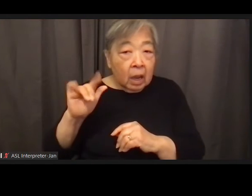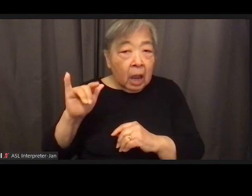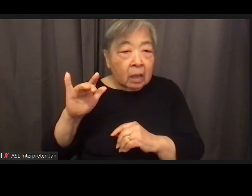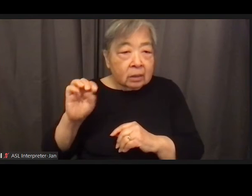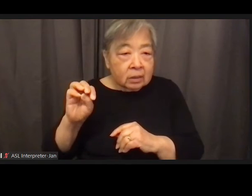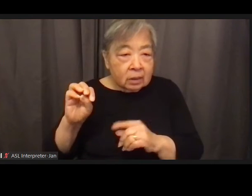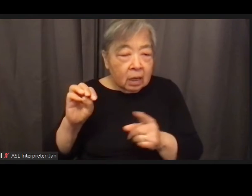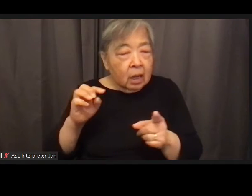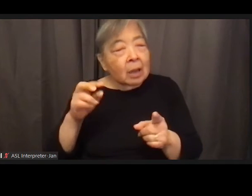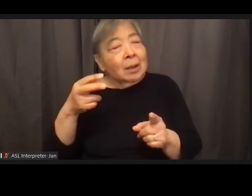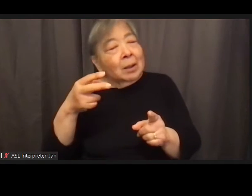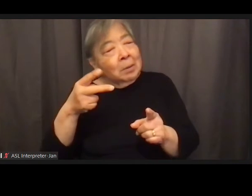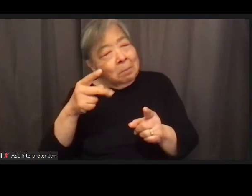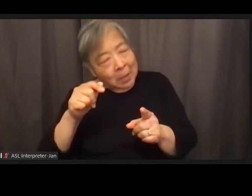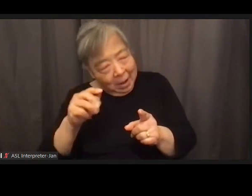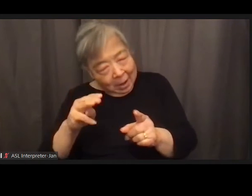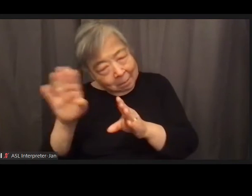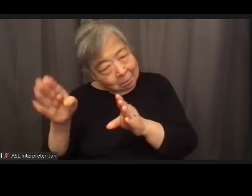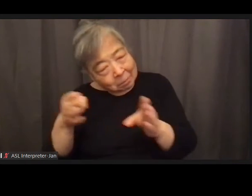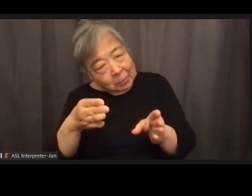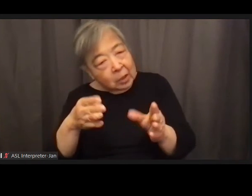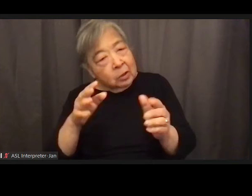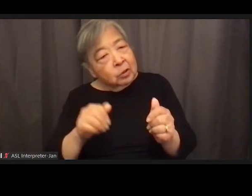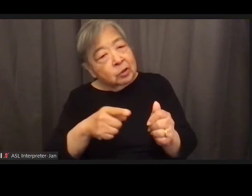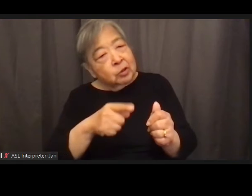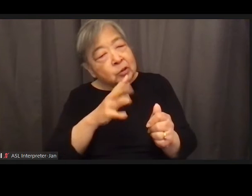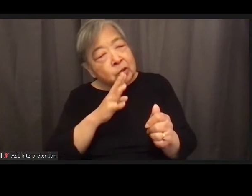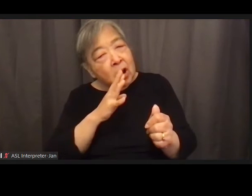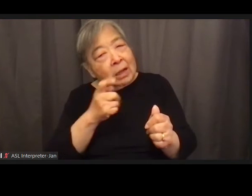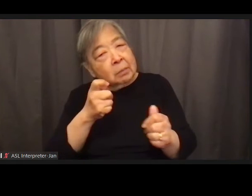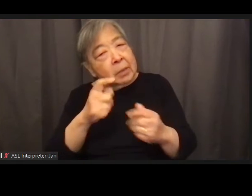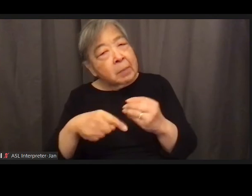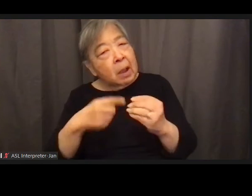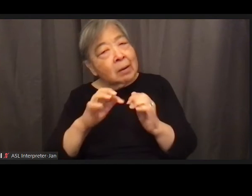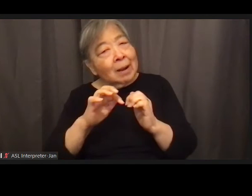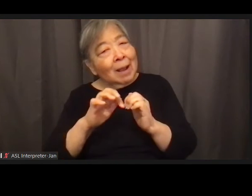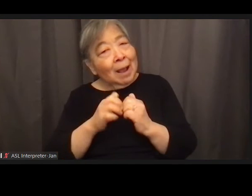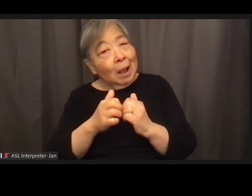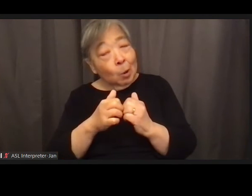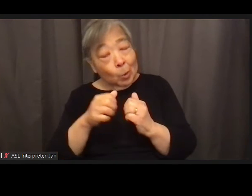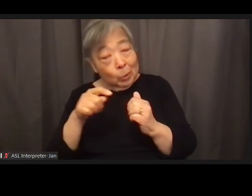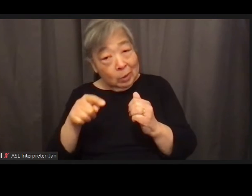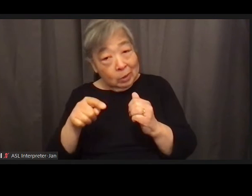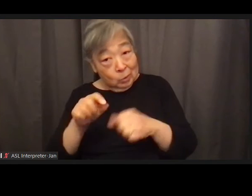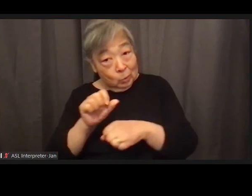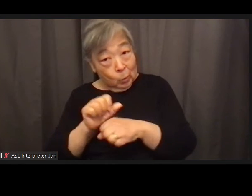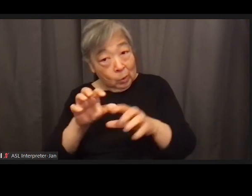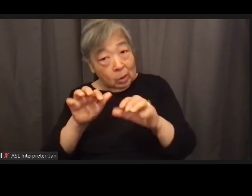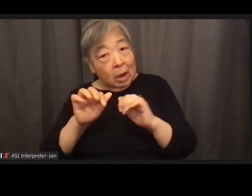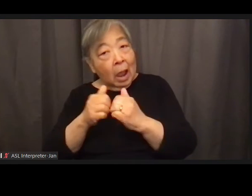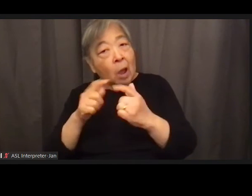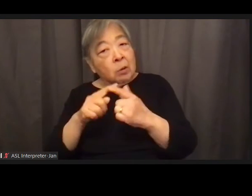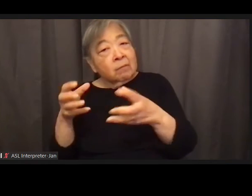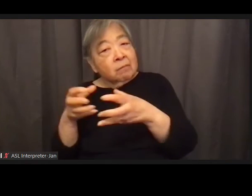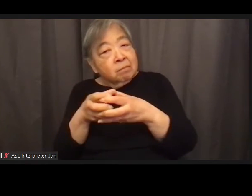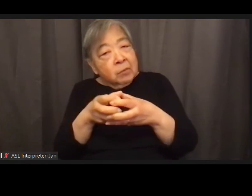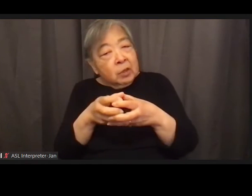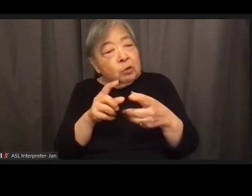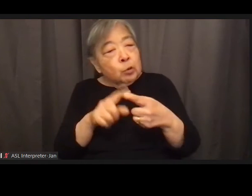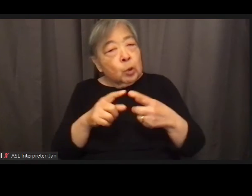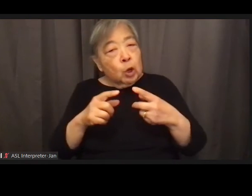conversation. Pam, I wonder if you could talk a little bit about how this body of work fits into the Human Studies Film